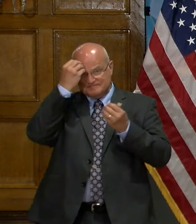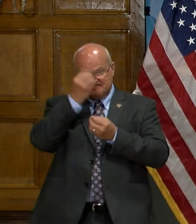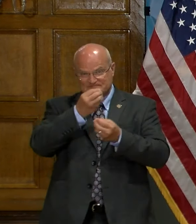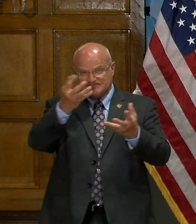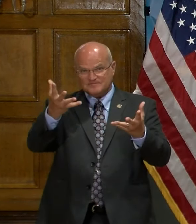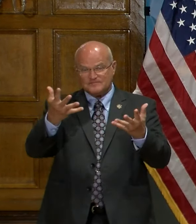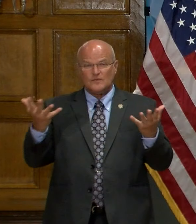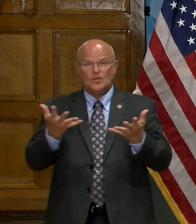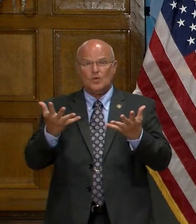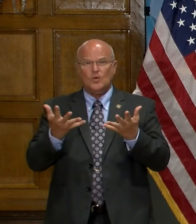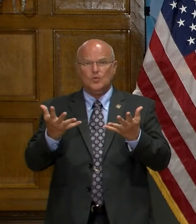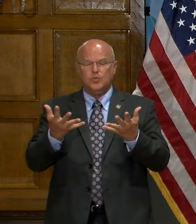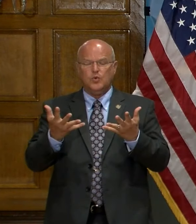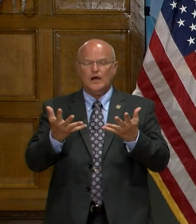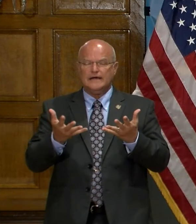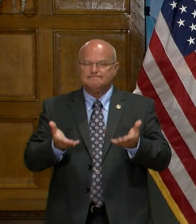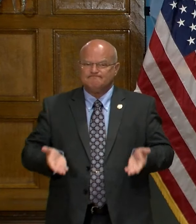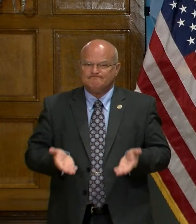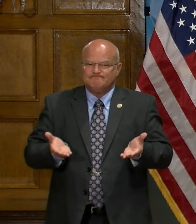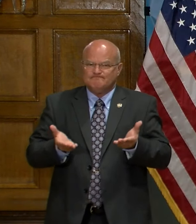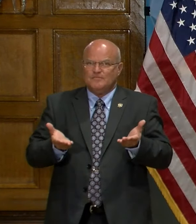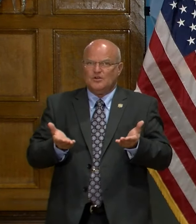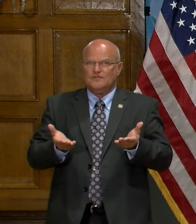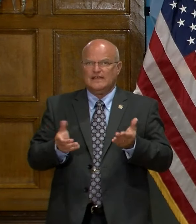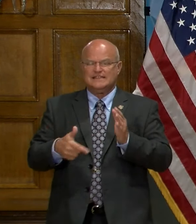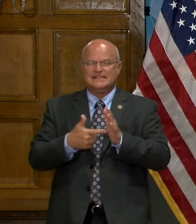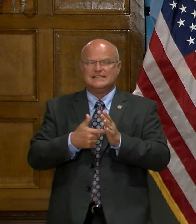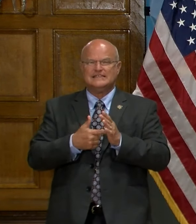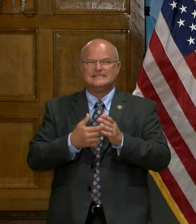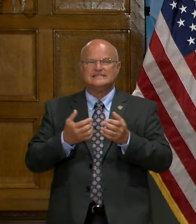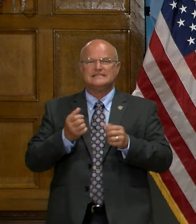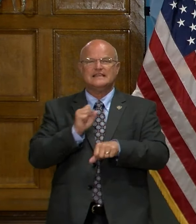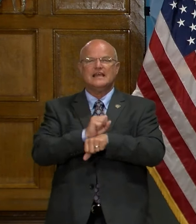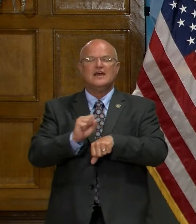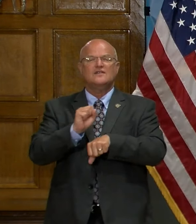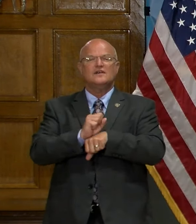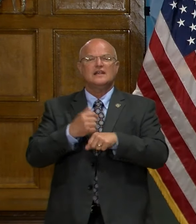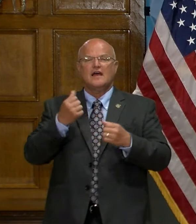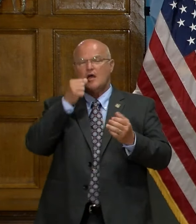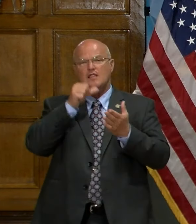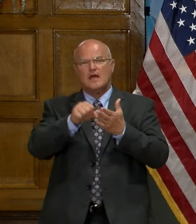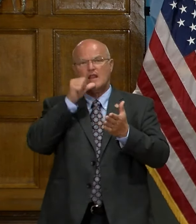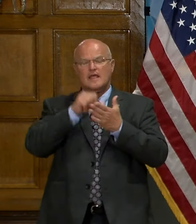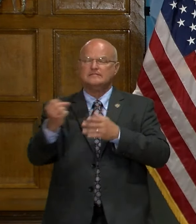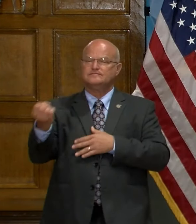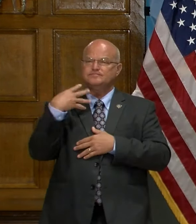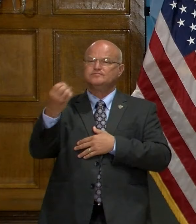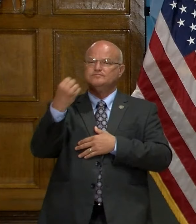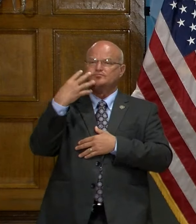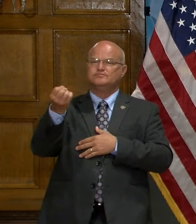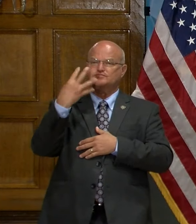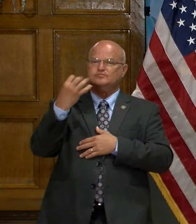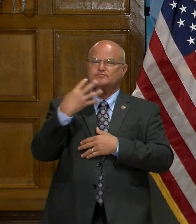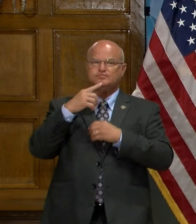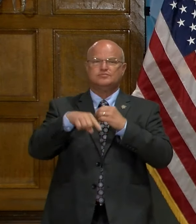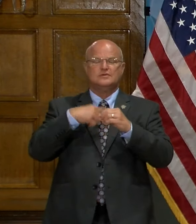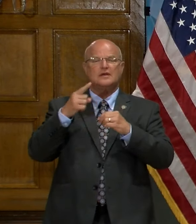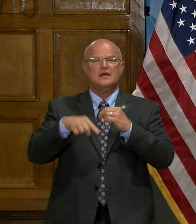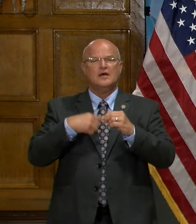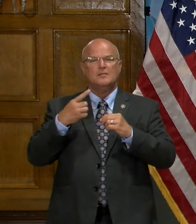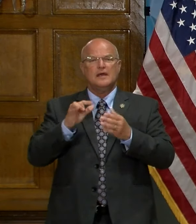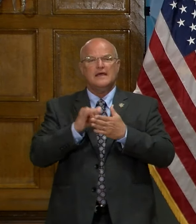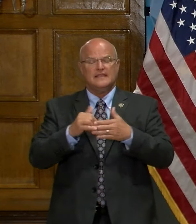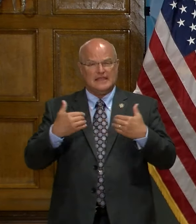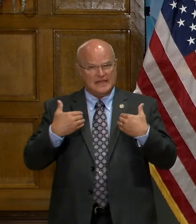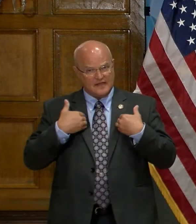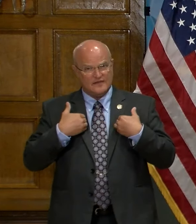you what motivates us all in this effort. And I've had many letters from loved ones that